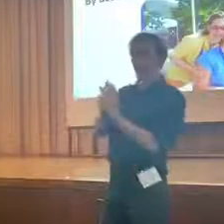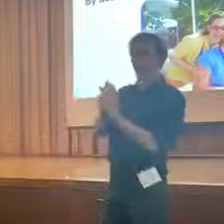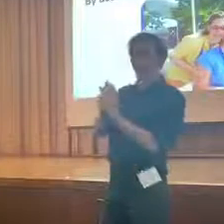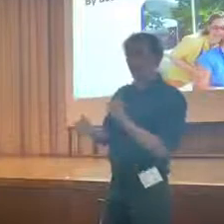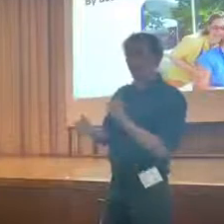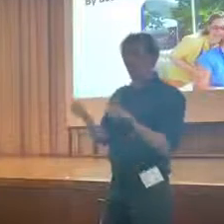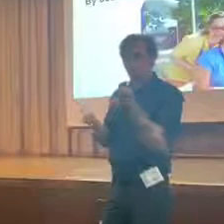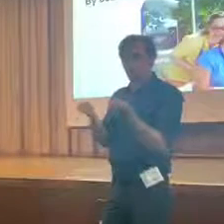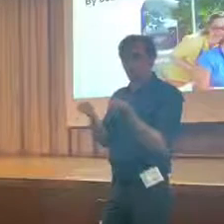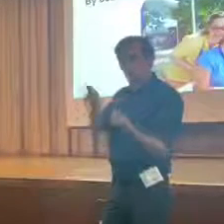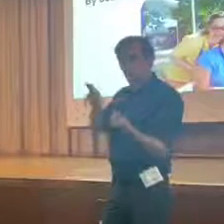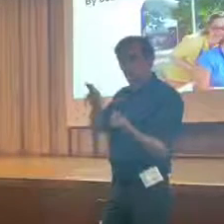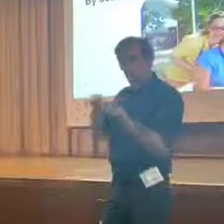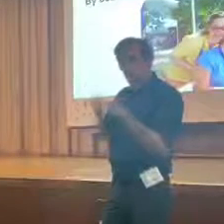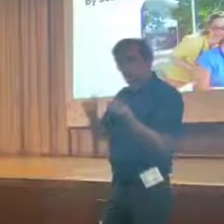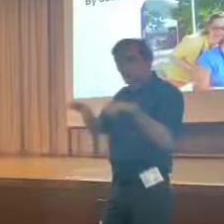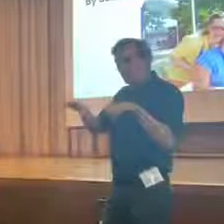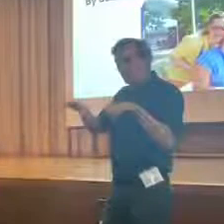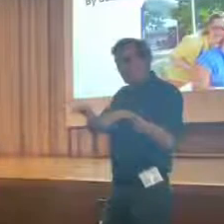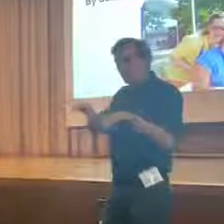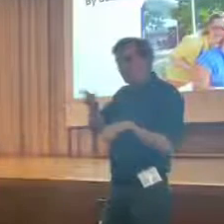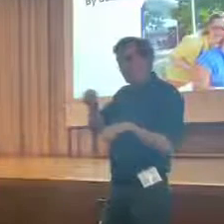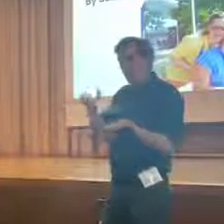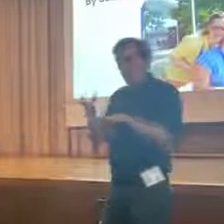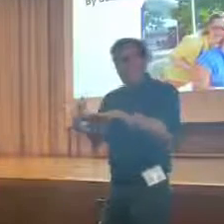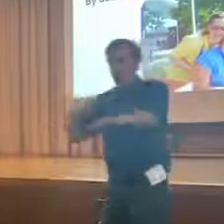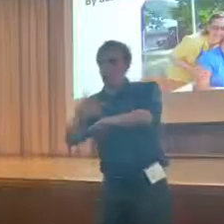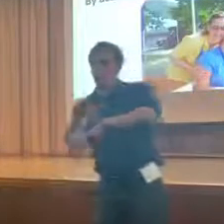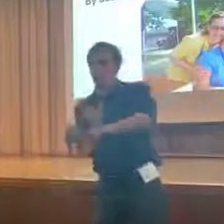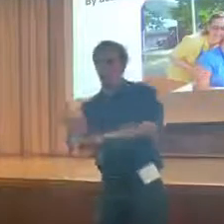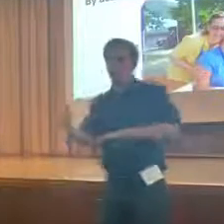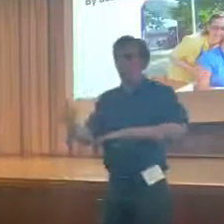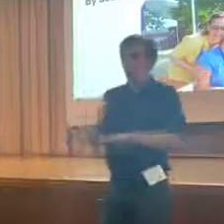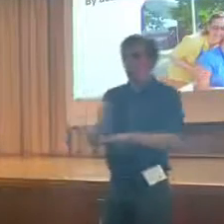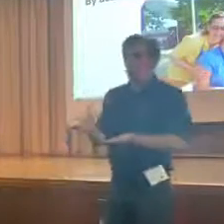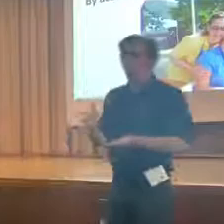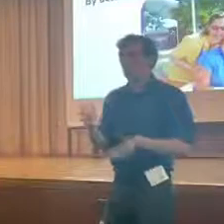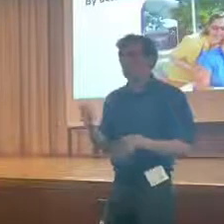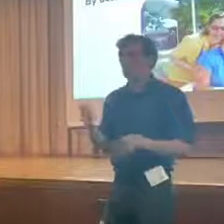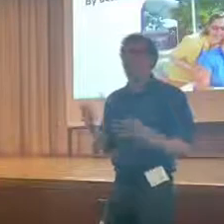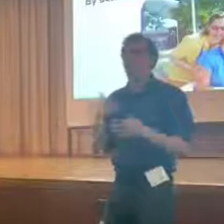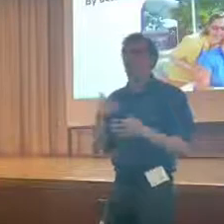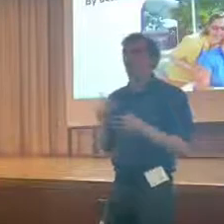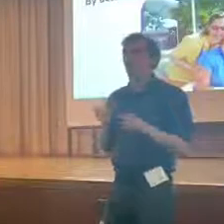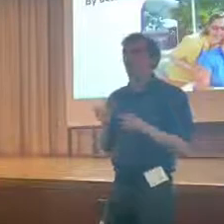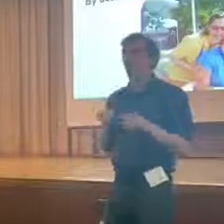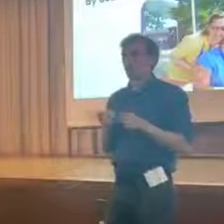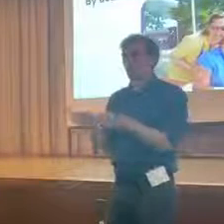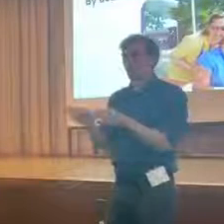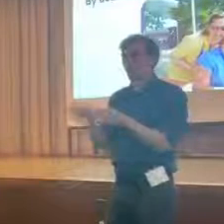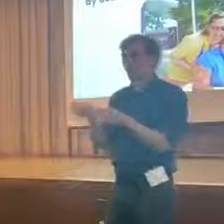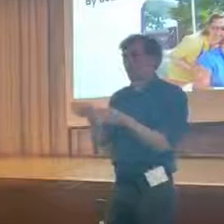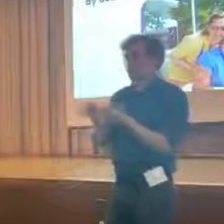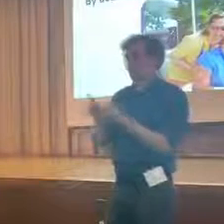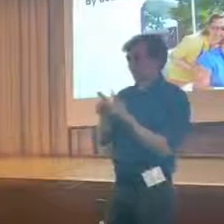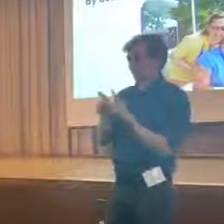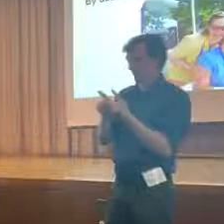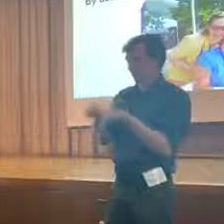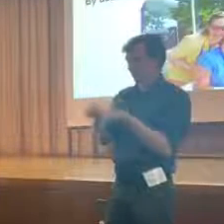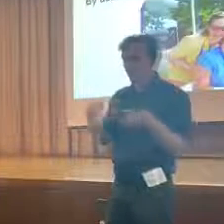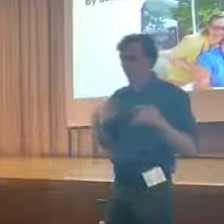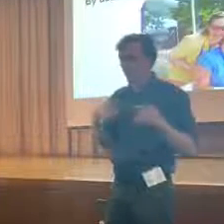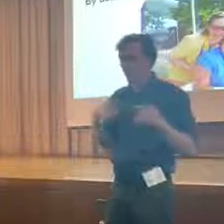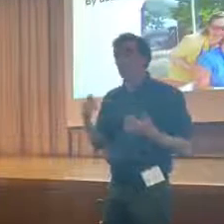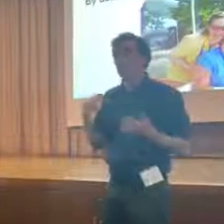path of somewhat working with disability, but more working just in education, when my department came to